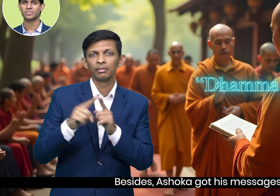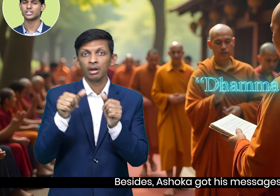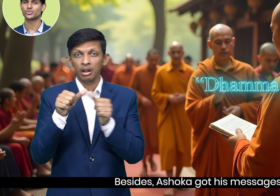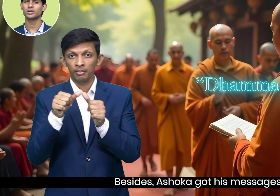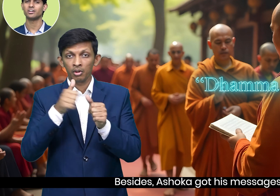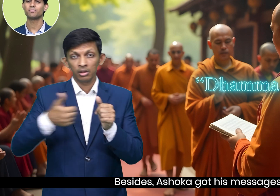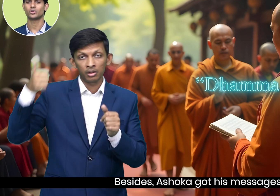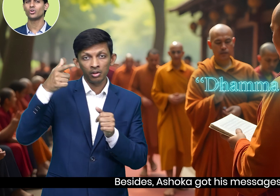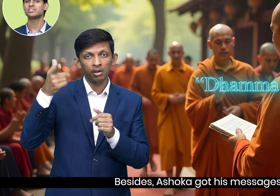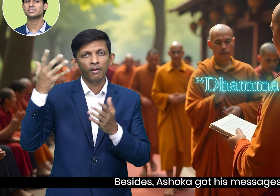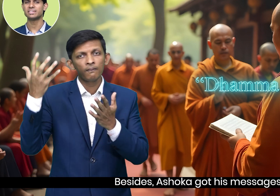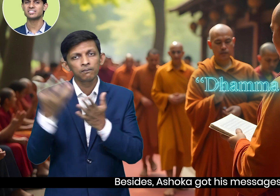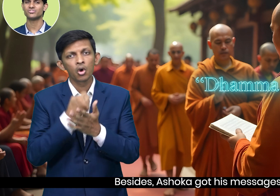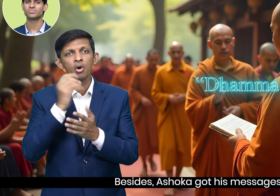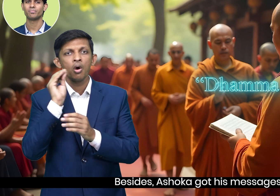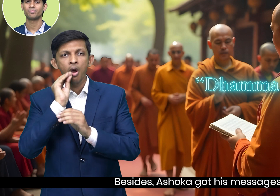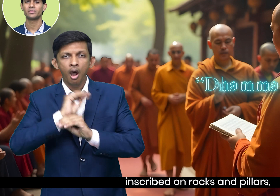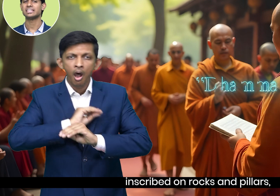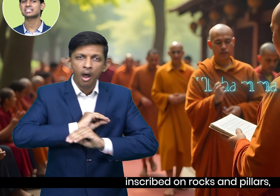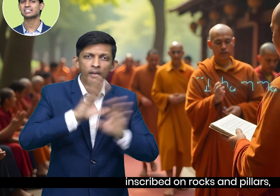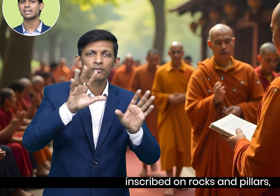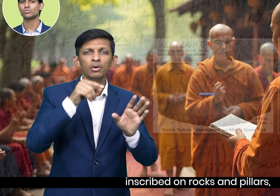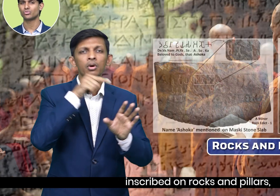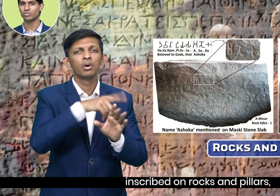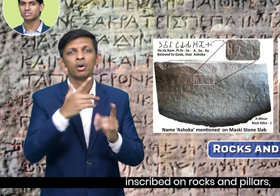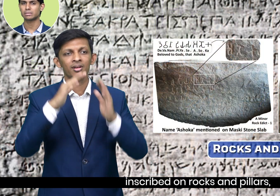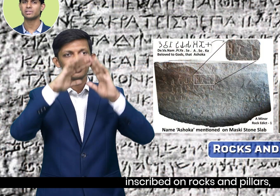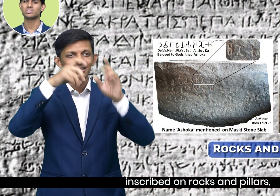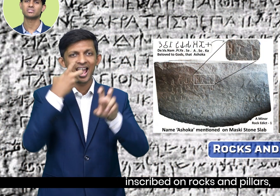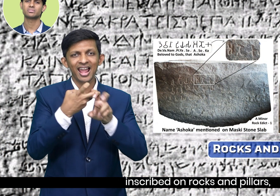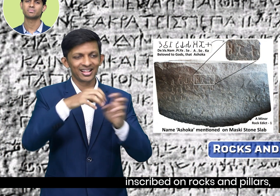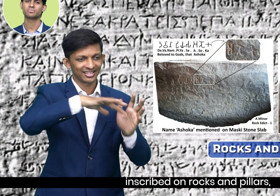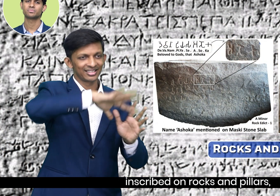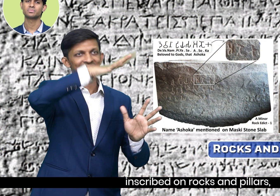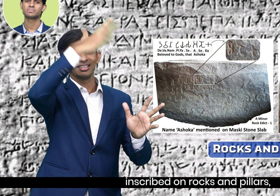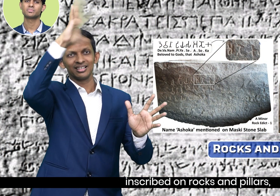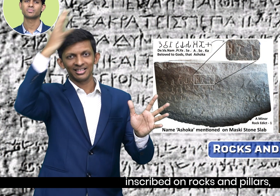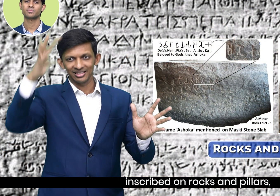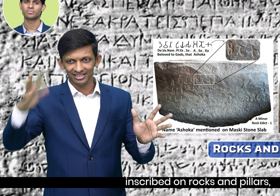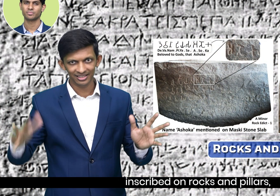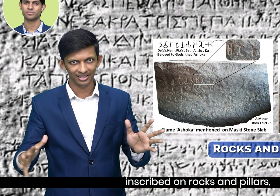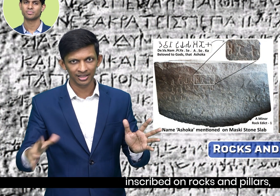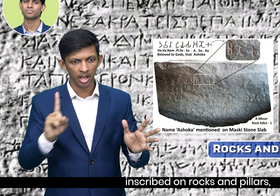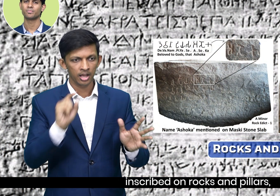Besides, Ashoka got his message inscribed on rocks and pillars,